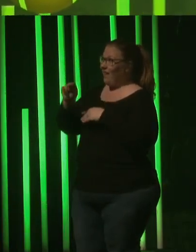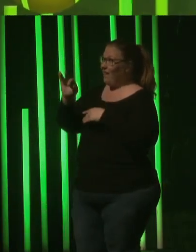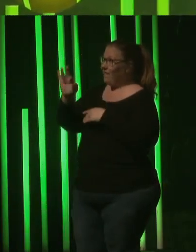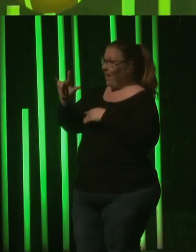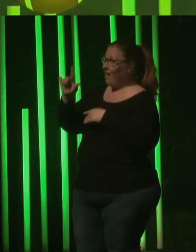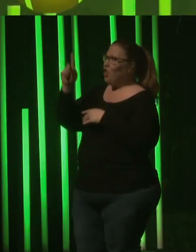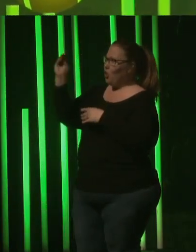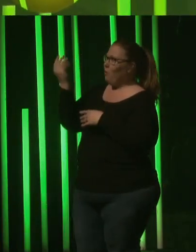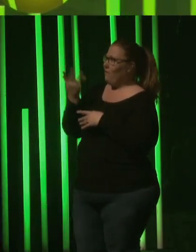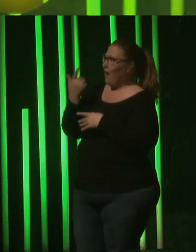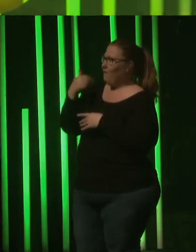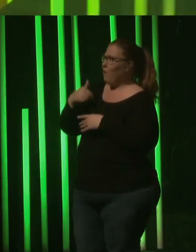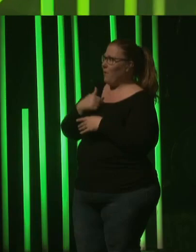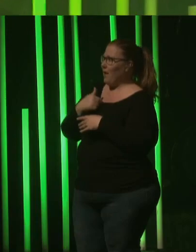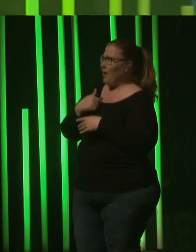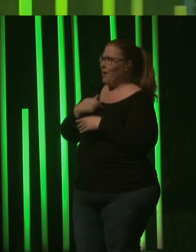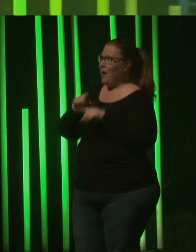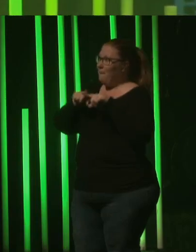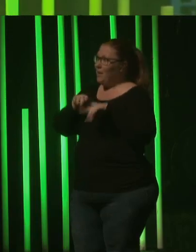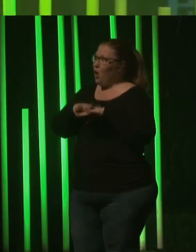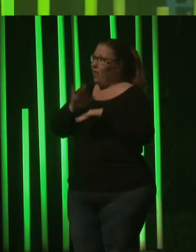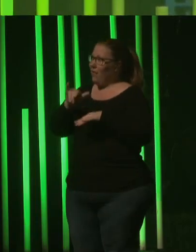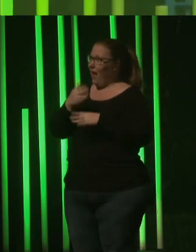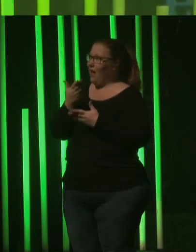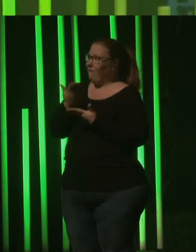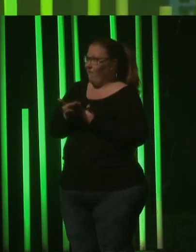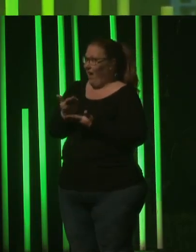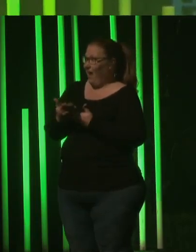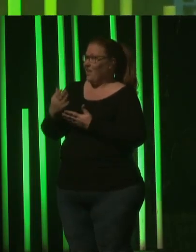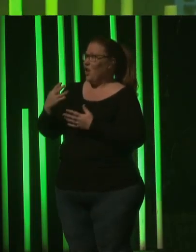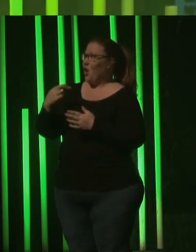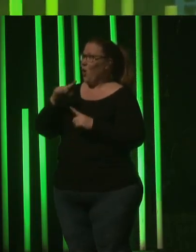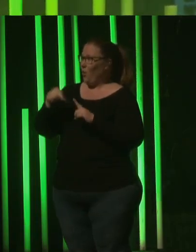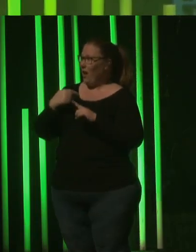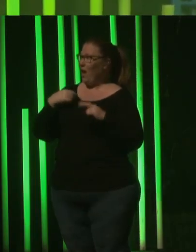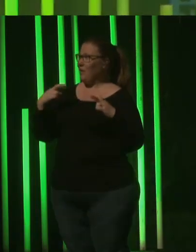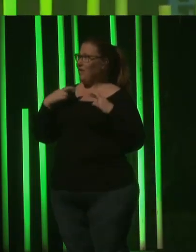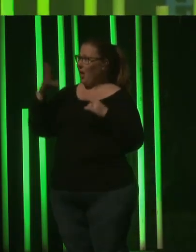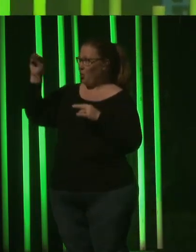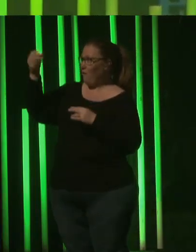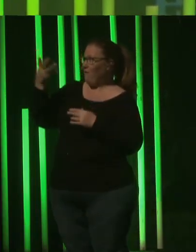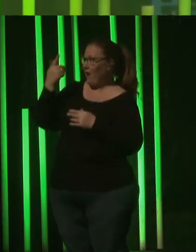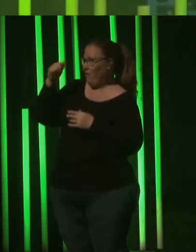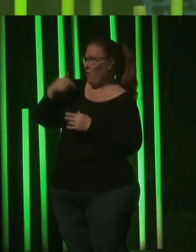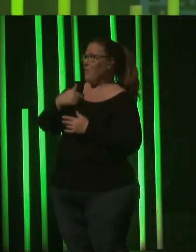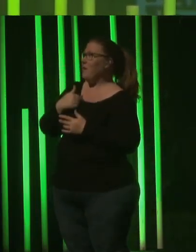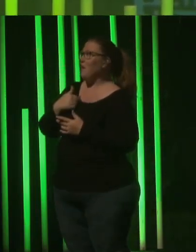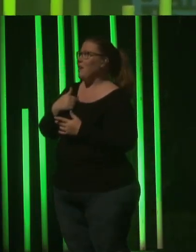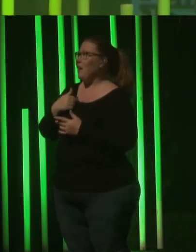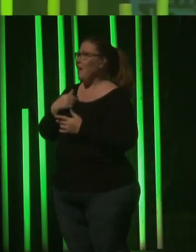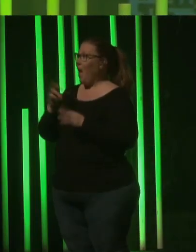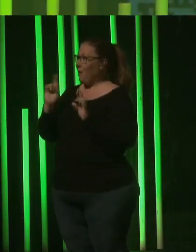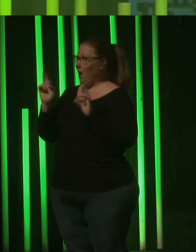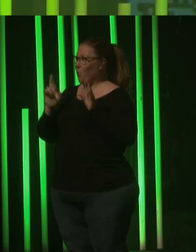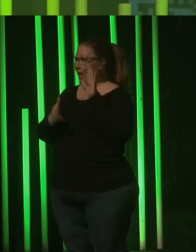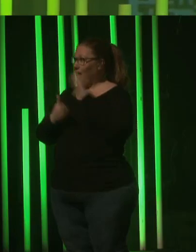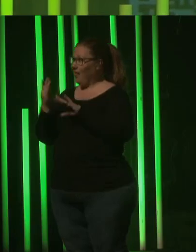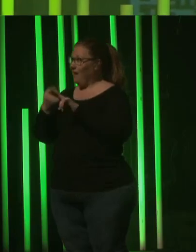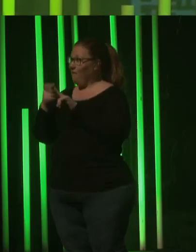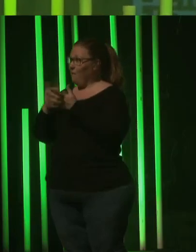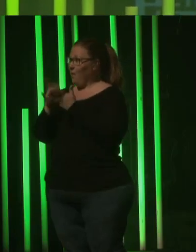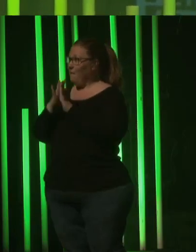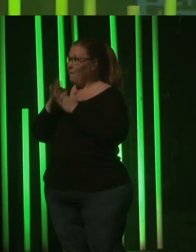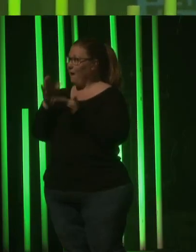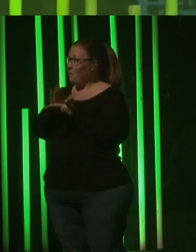fact that when I retired, you provided for me. Based upon the fact that when I got ready to leave seminary, you were there with